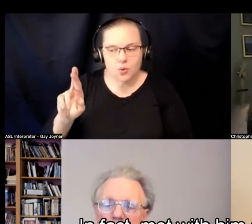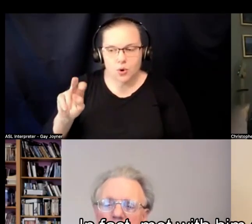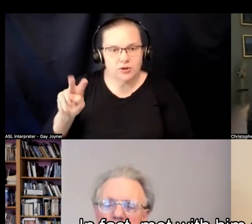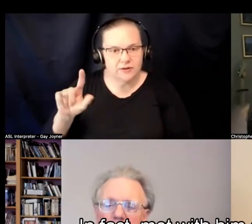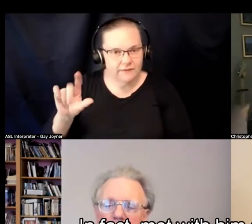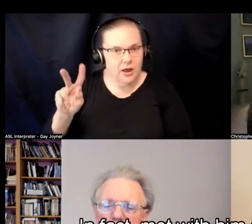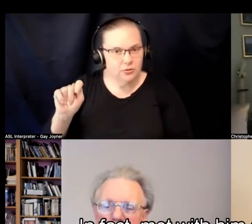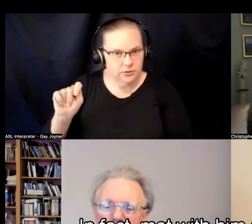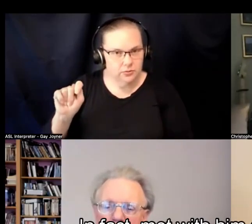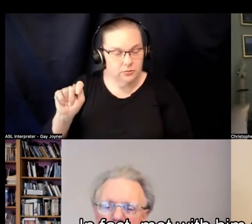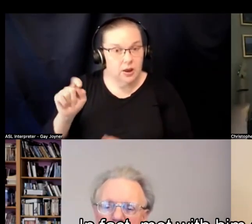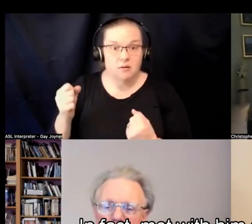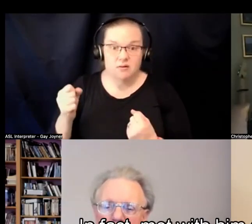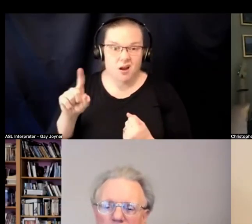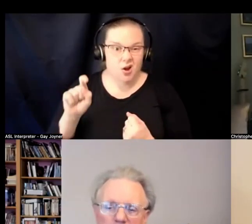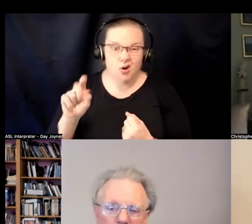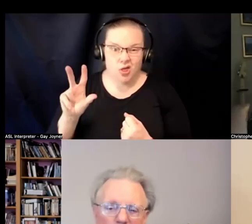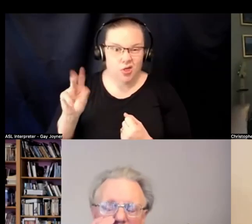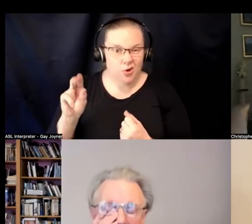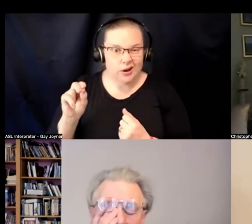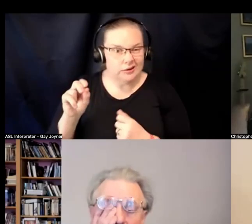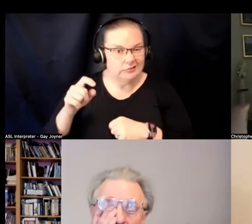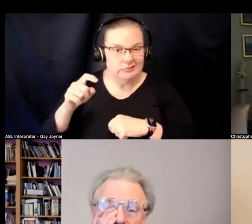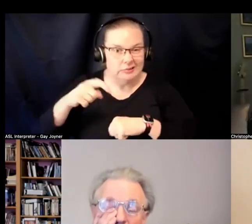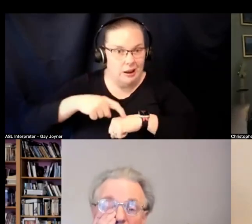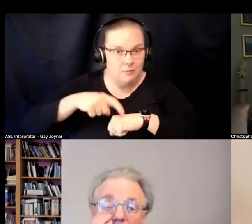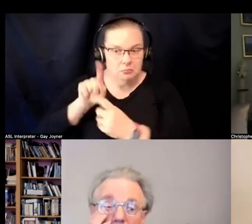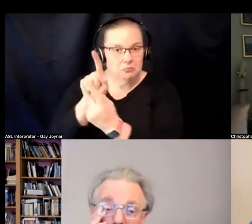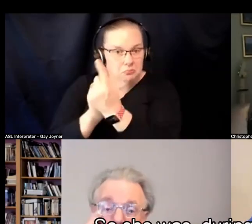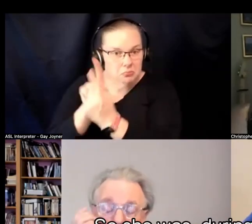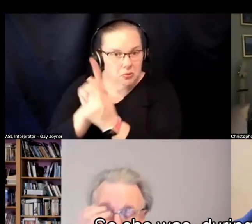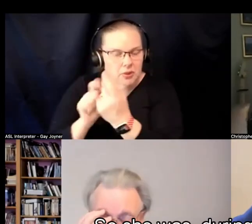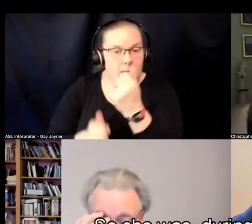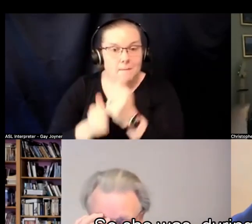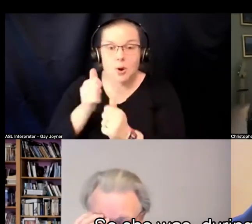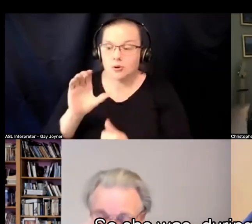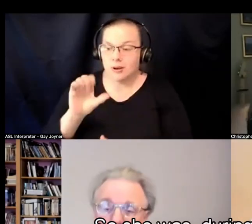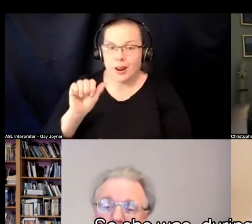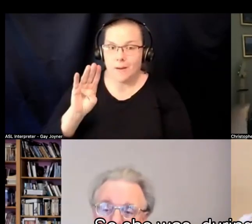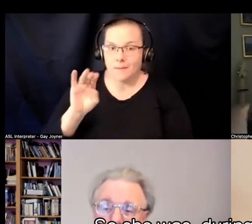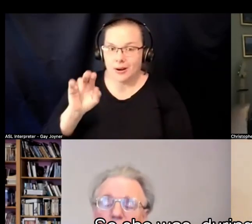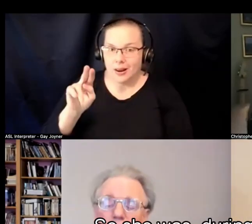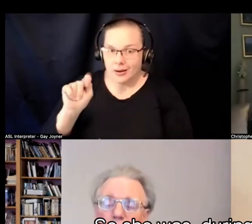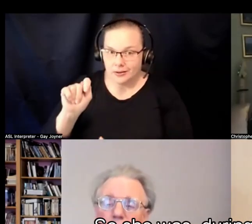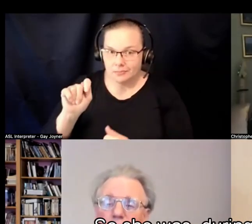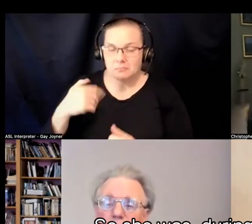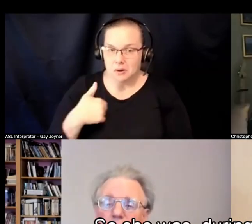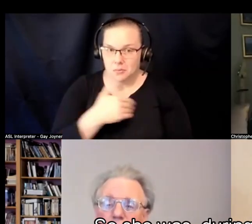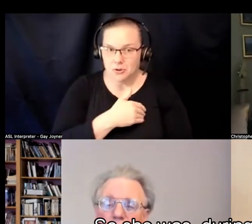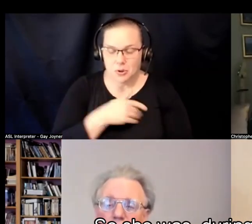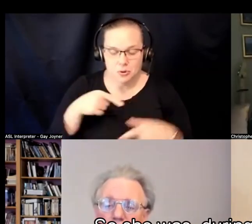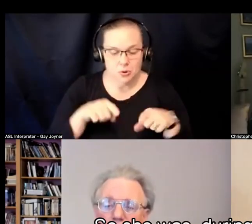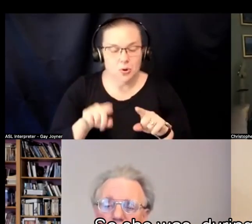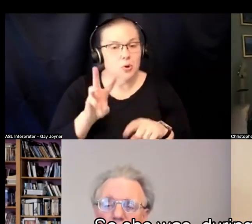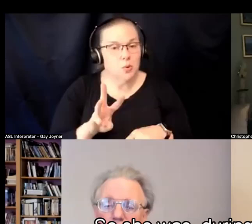times one-on-one, which is more than most cabinet members. So she was, during World War II,